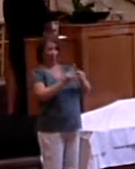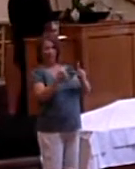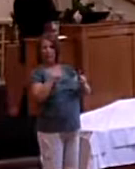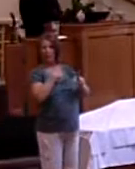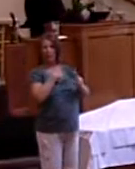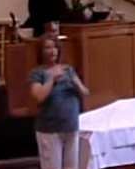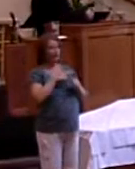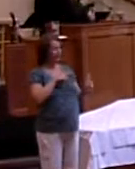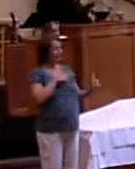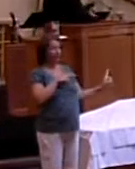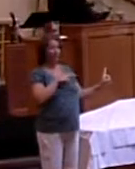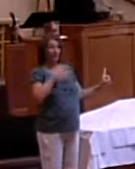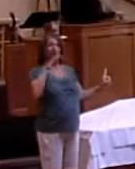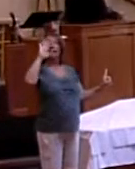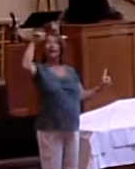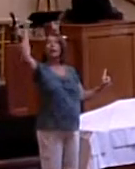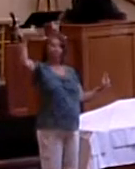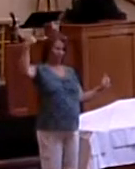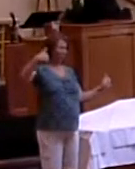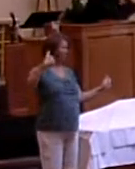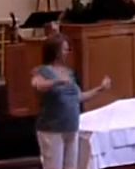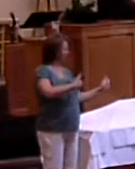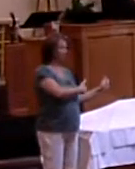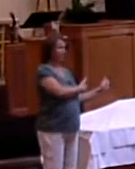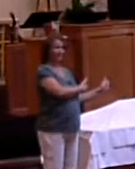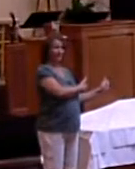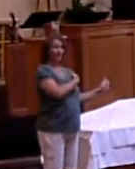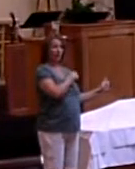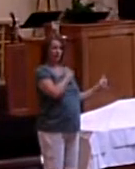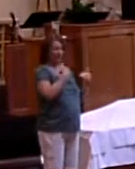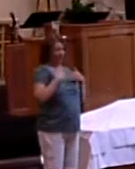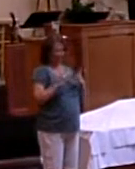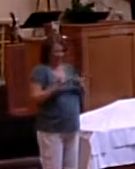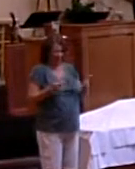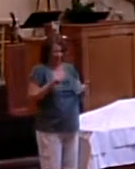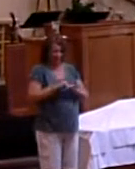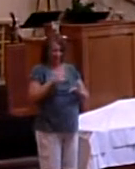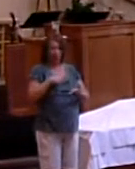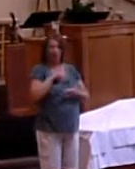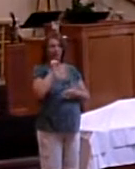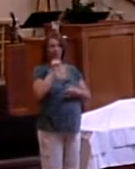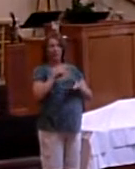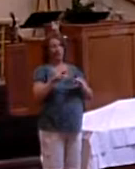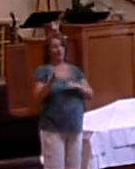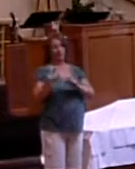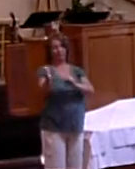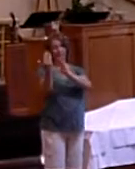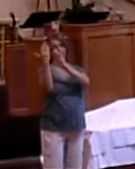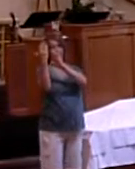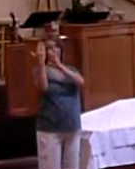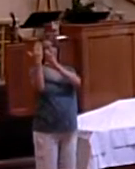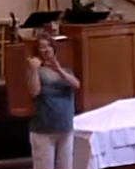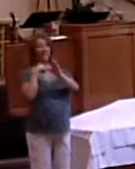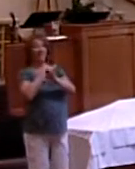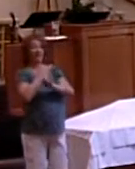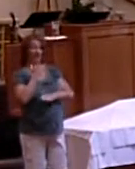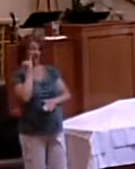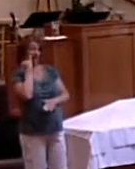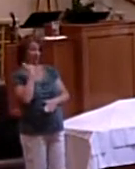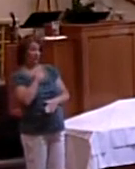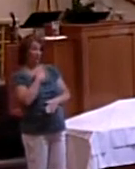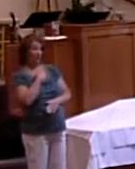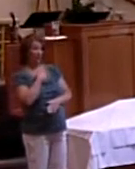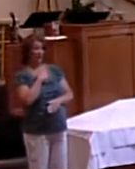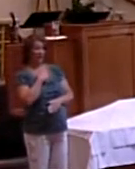He's chasing us. Now we have calamity. We have things that we are not ready to face. See, if we left it up to ourselves, we would never